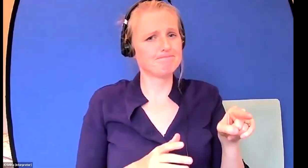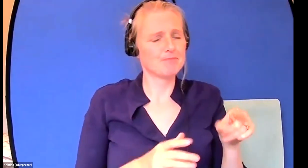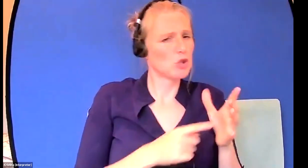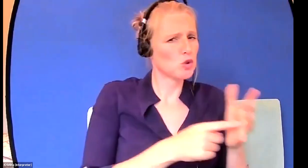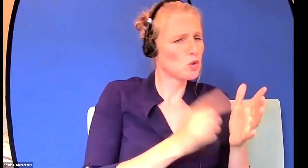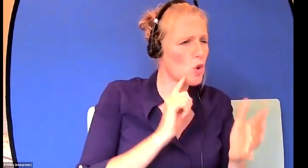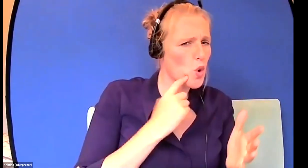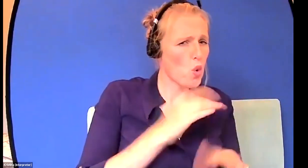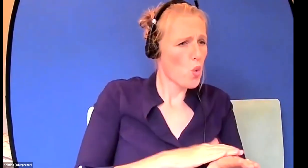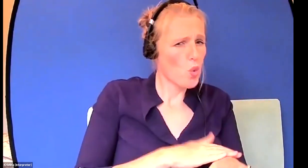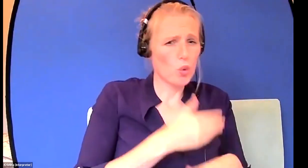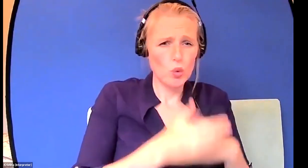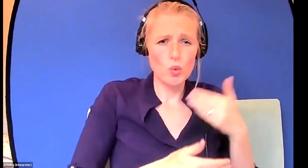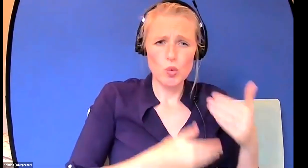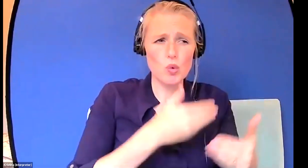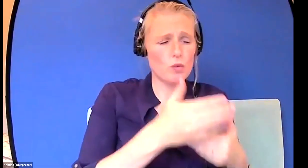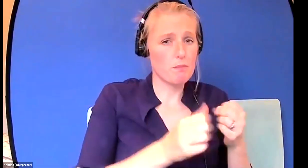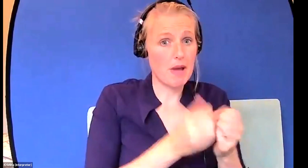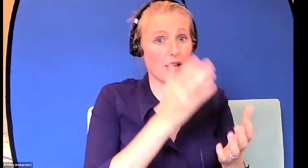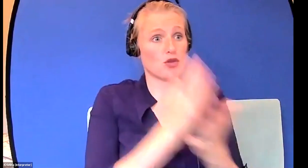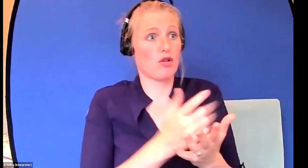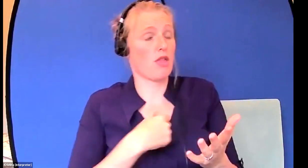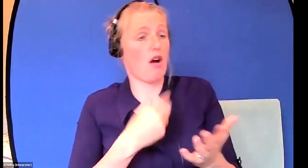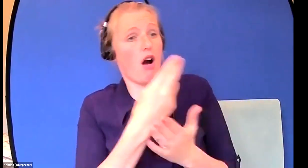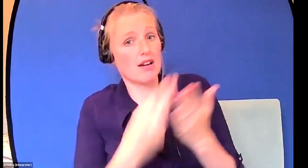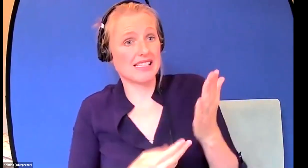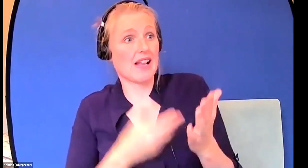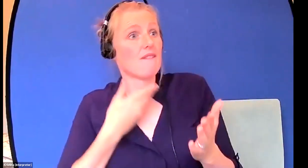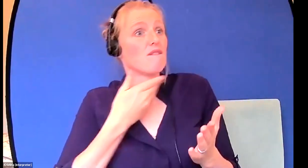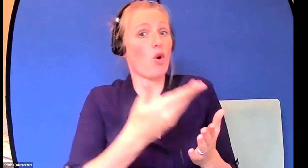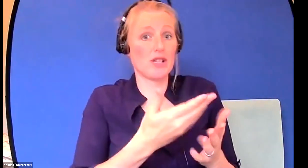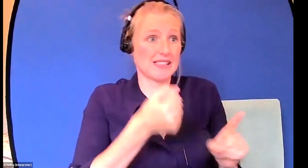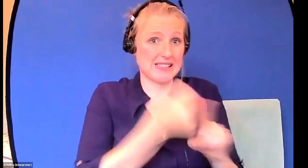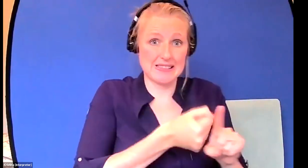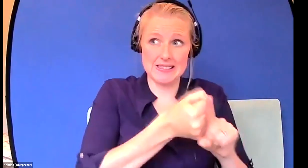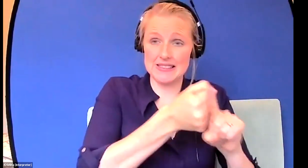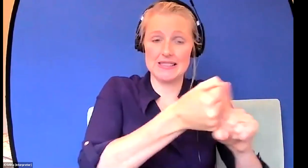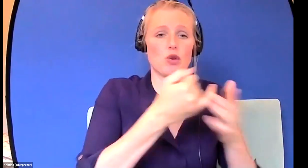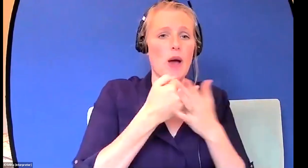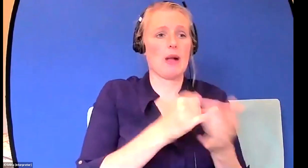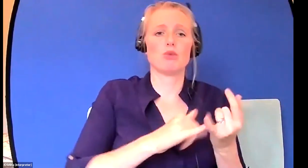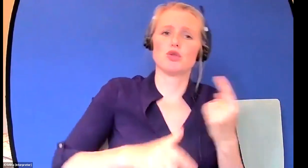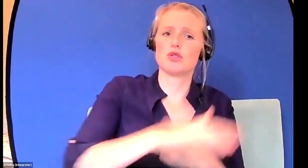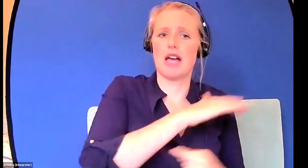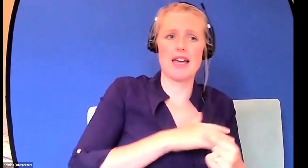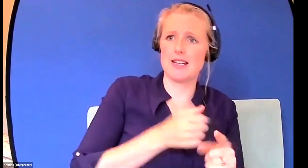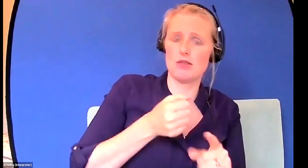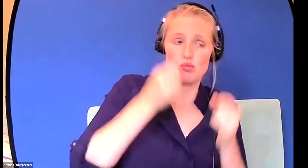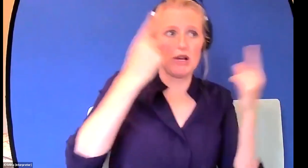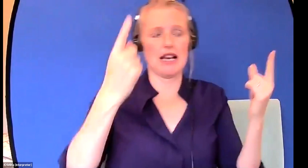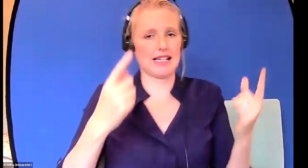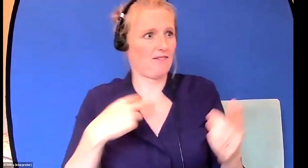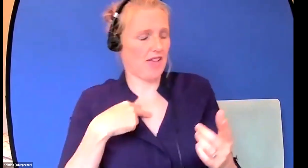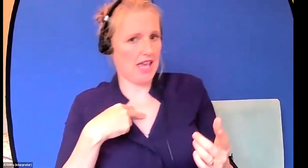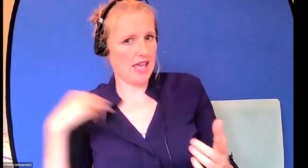or foreground dissident cultural and artistic voices that might be taking societies to task for their dreadful failings.